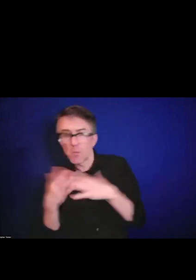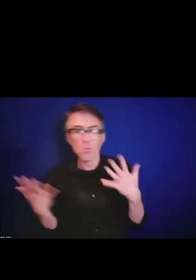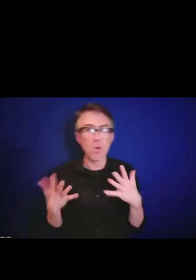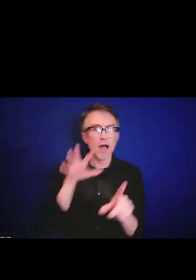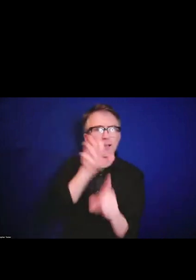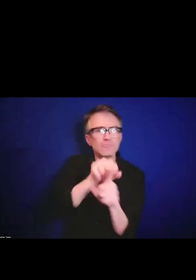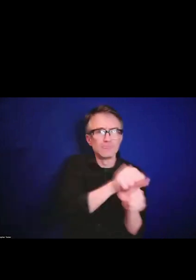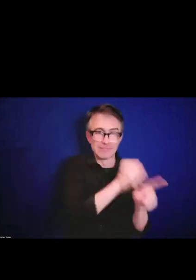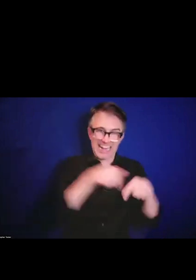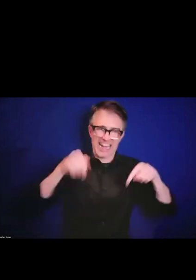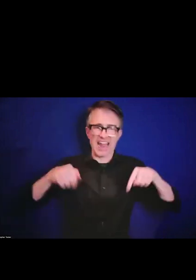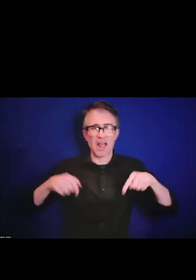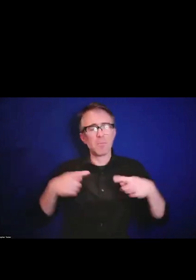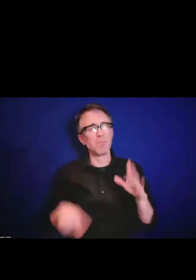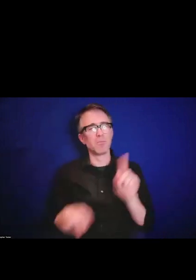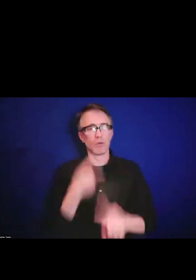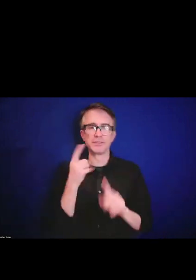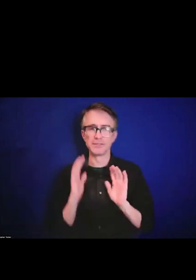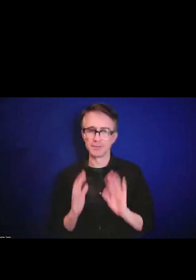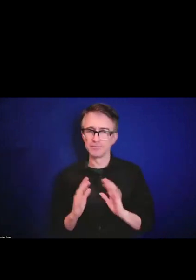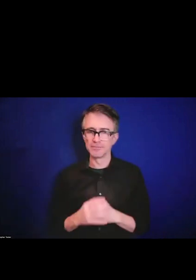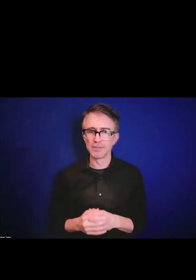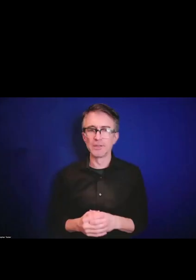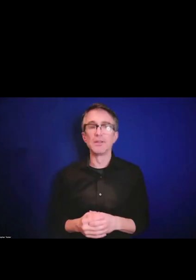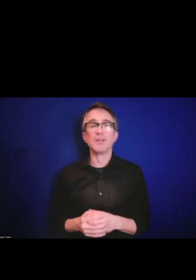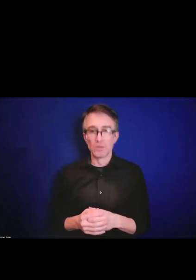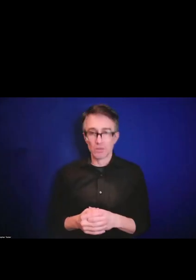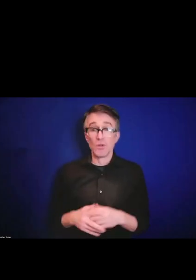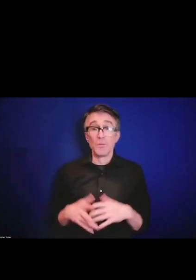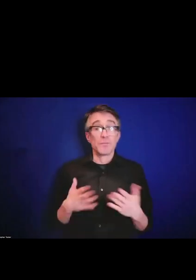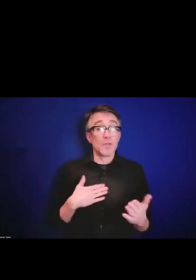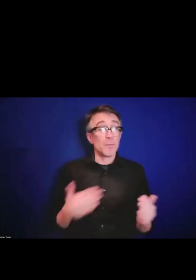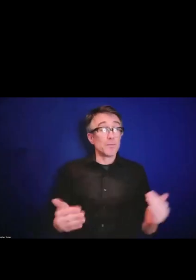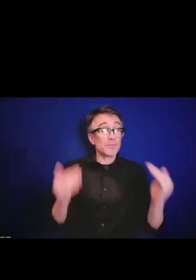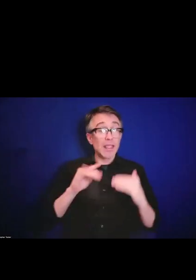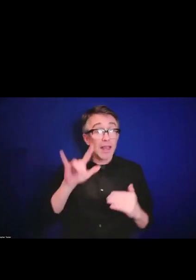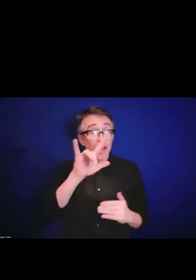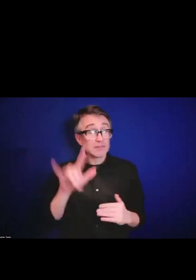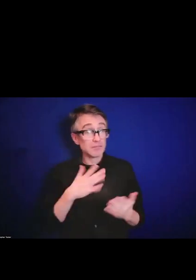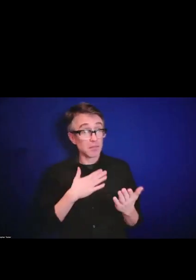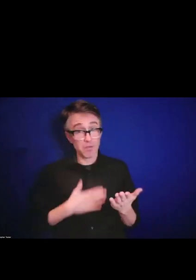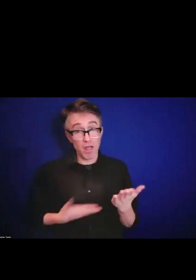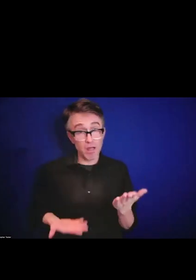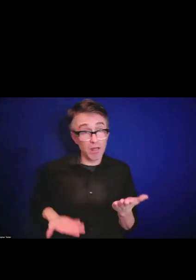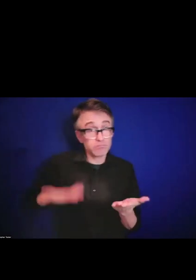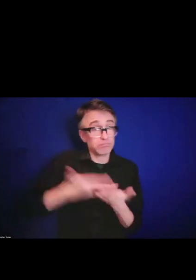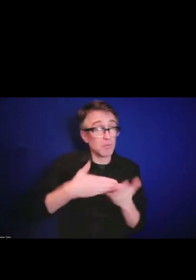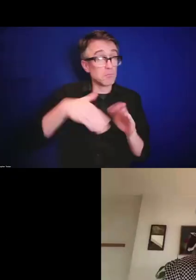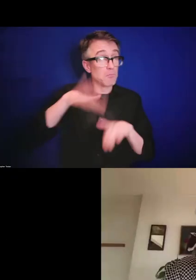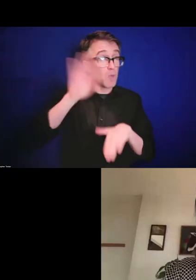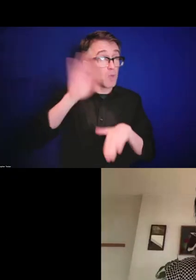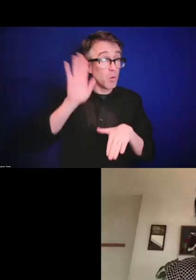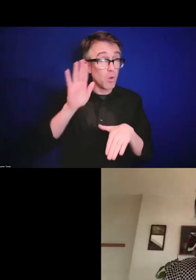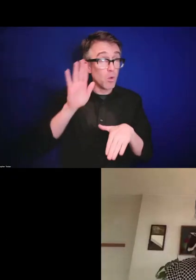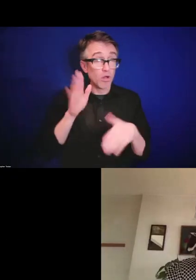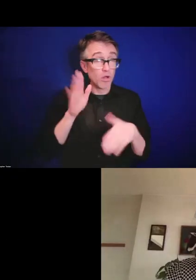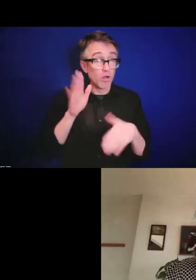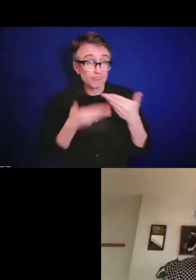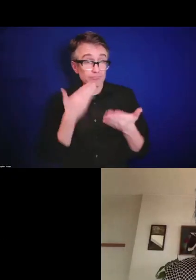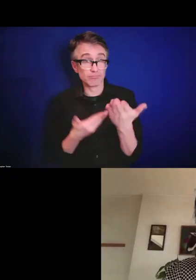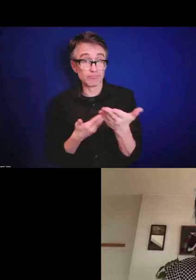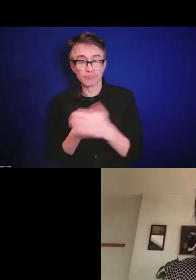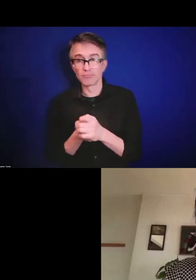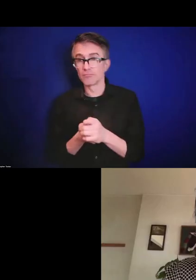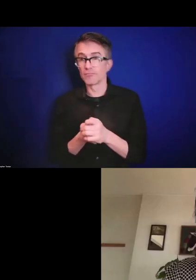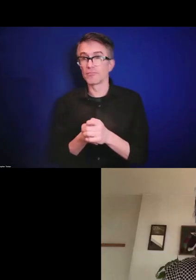Elizabeth, anything you want to add on the AI issue or? Very quickly, because I know we don't have a lot of time, with my work on